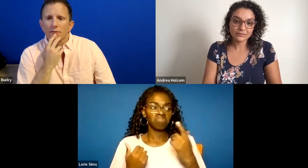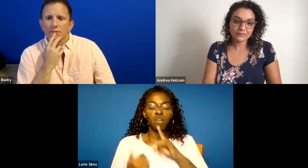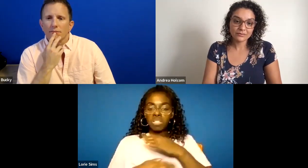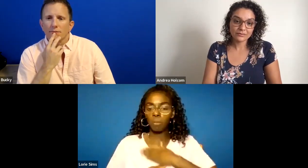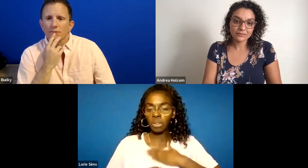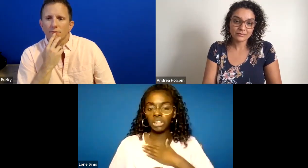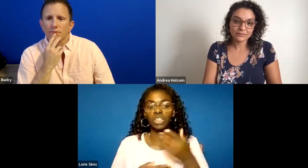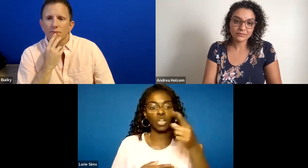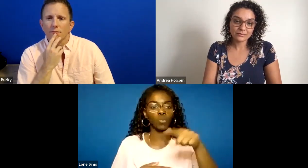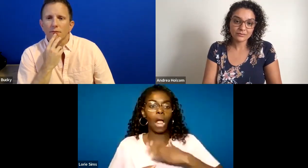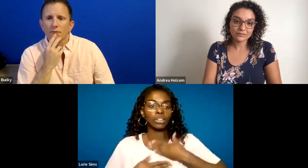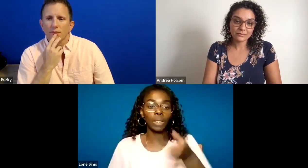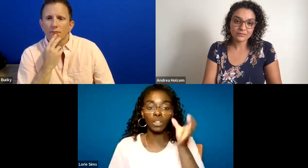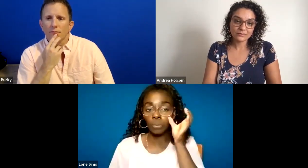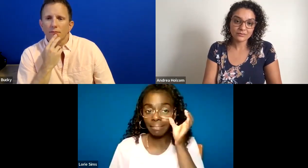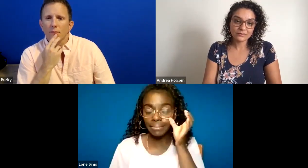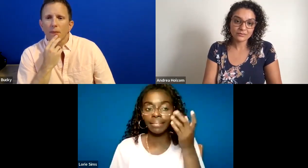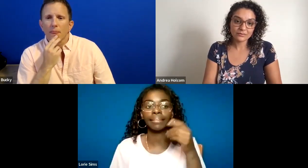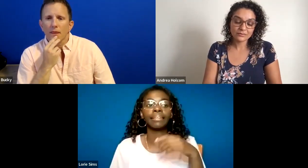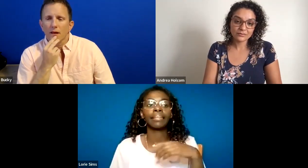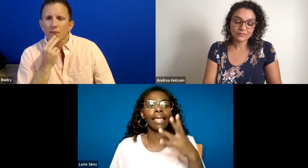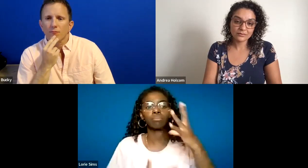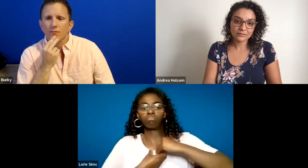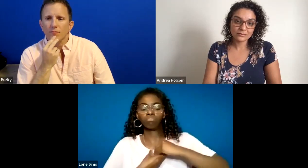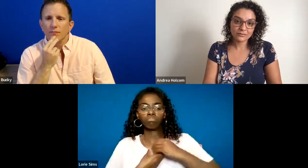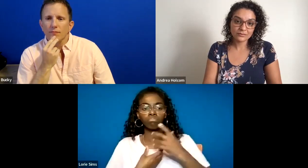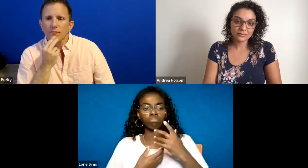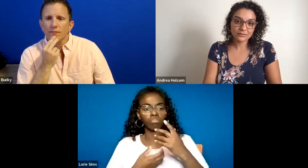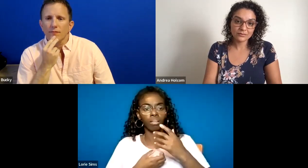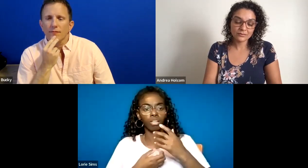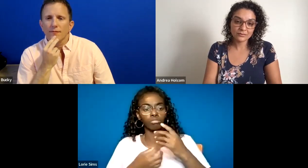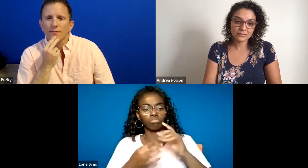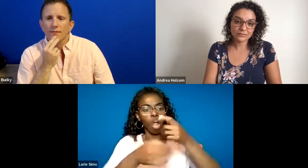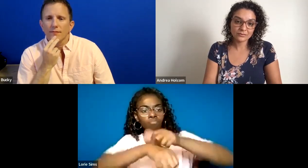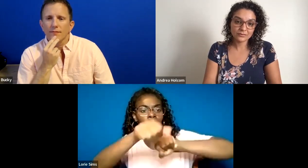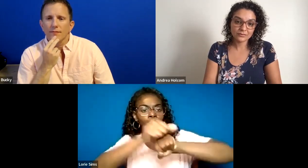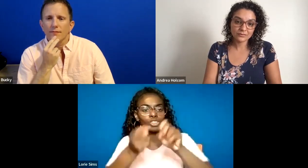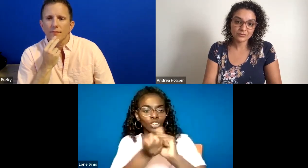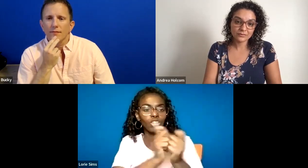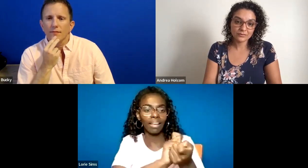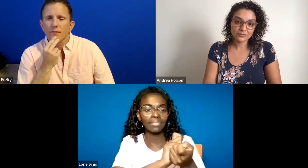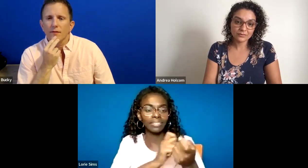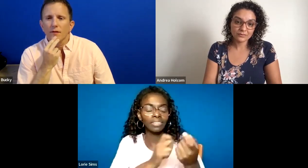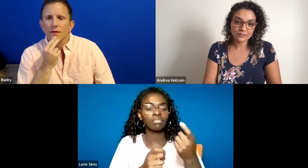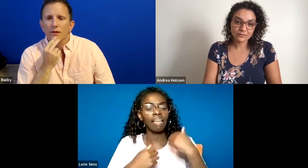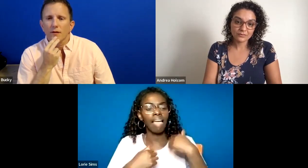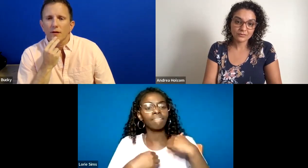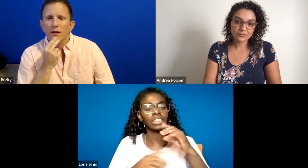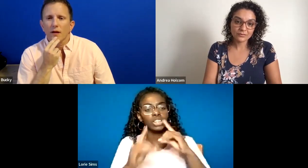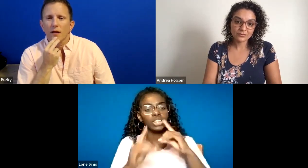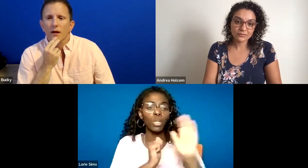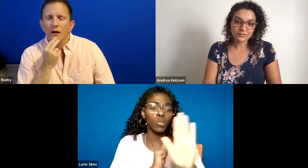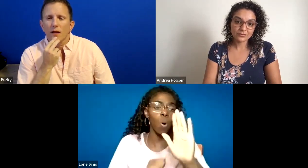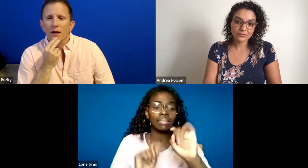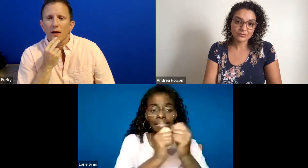made me happy. I've really enjoyed being in conversation with you, listening and taking in what it is that you have to say,